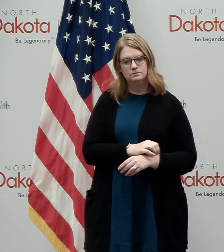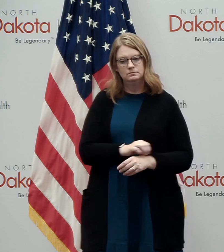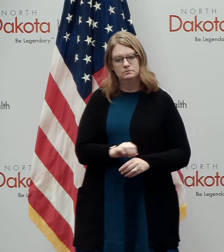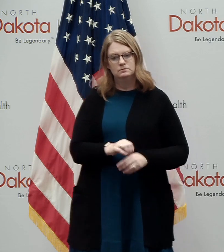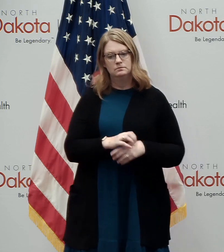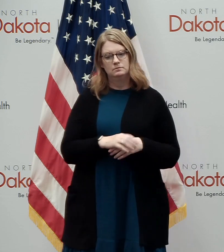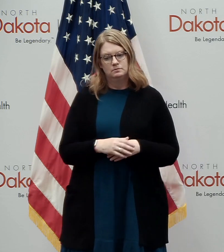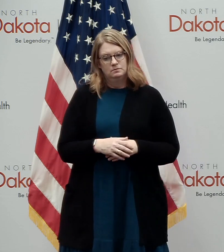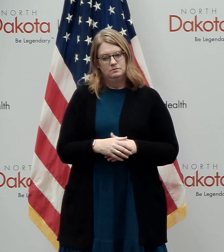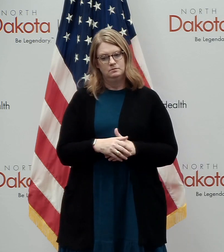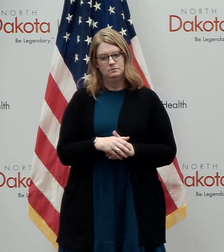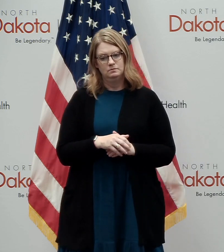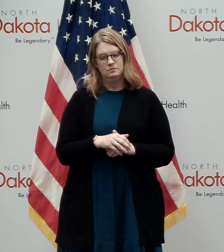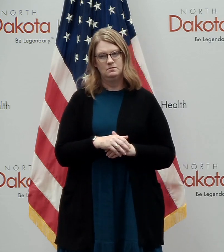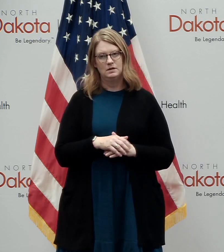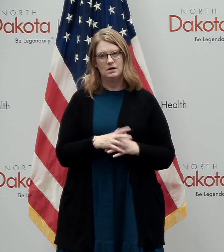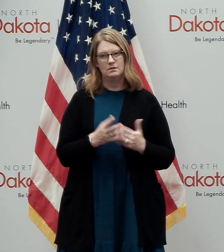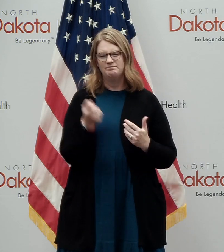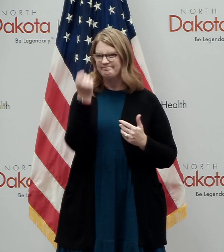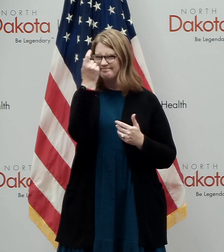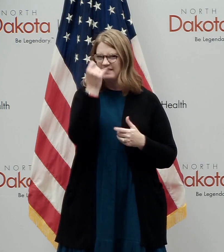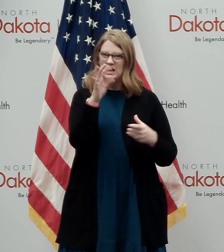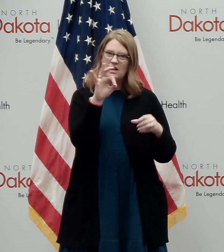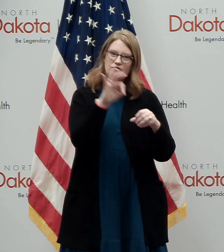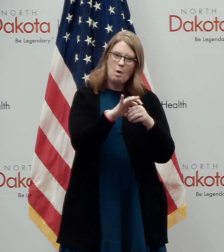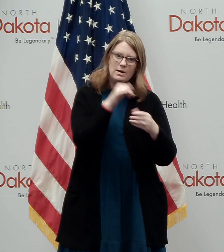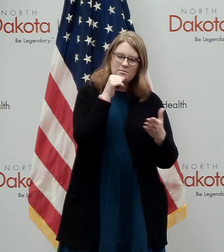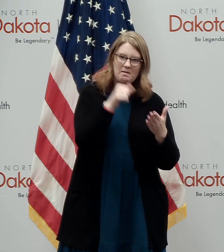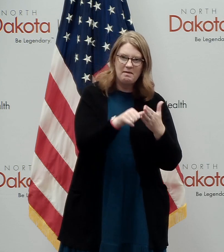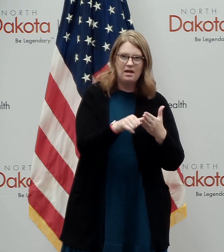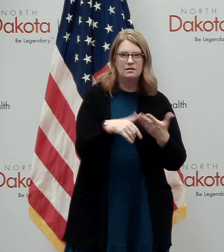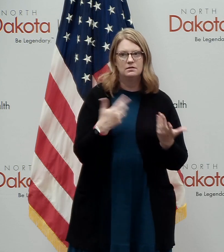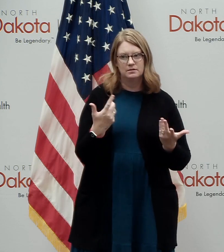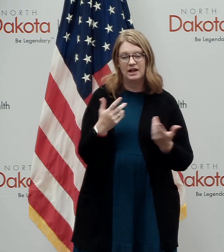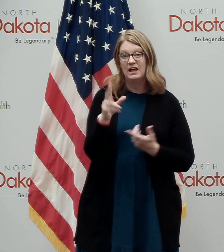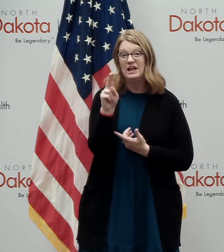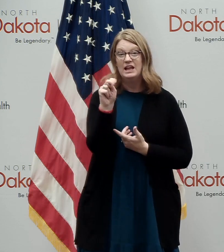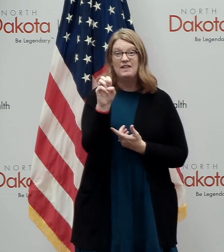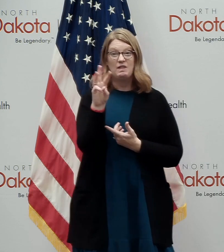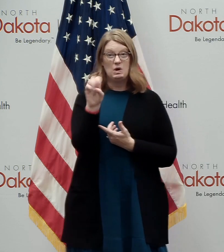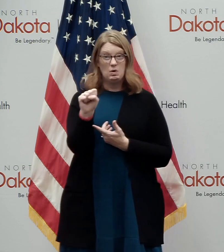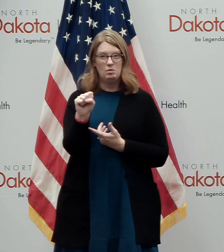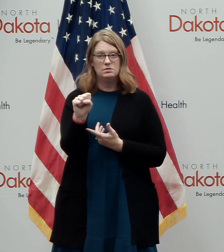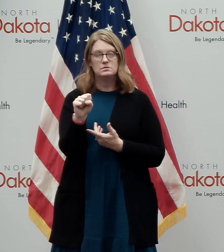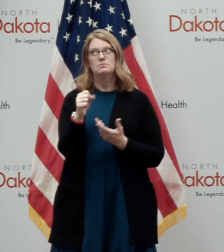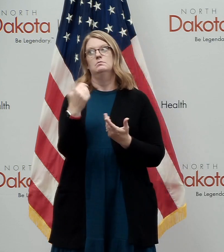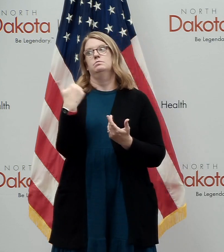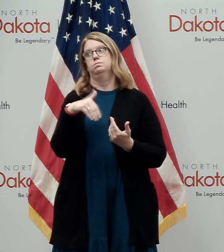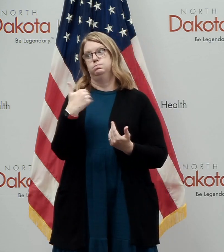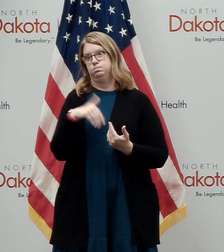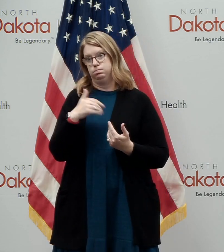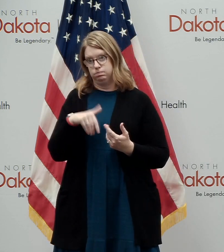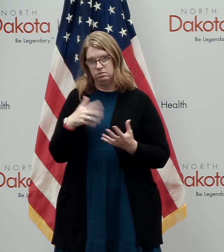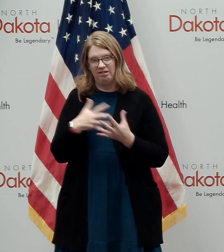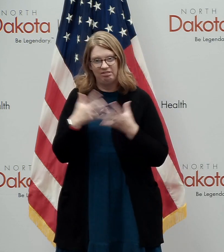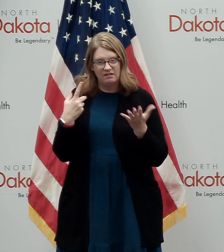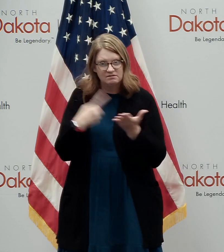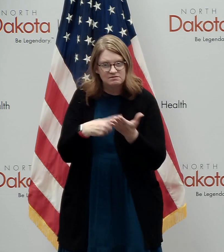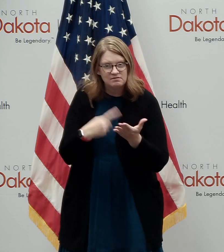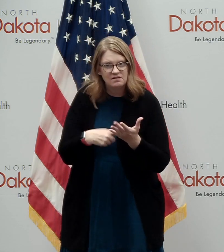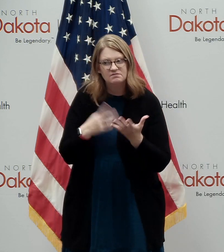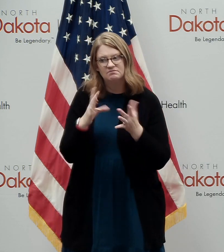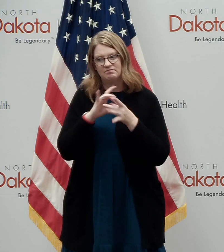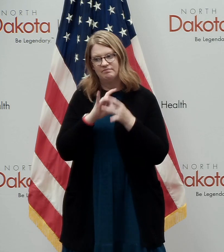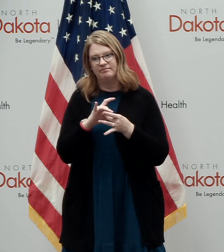mind, there's so much in the news about the mail. And so if you haven't already requested